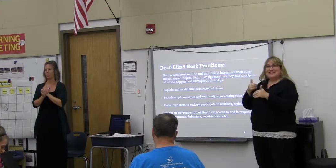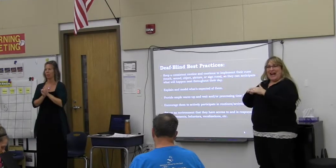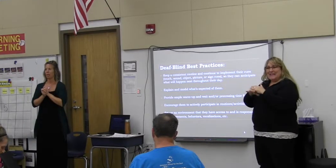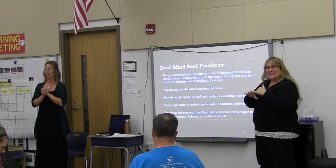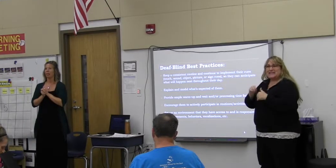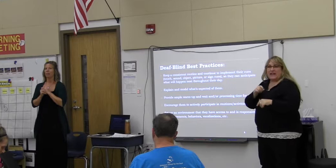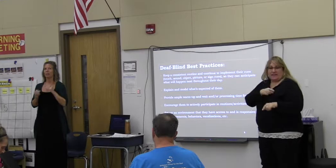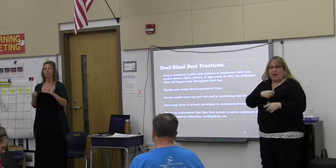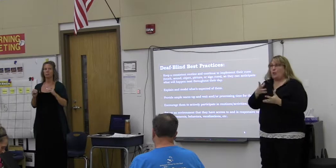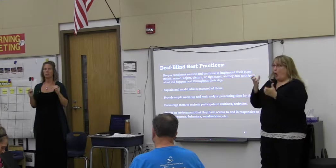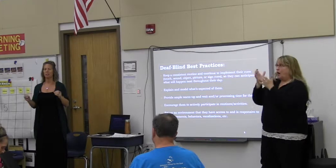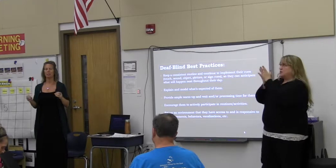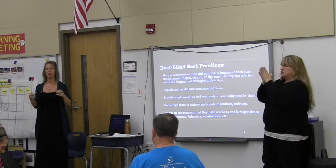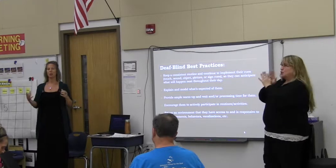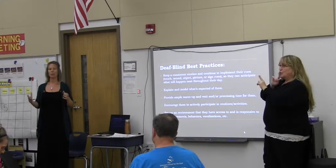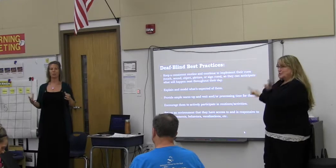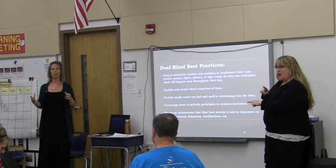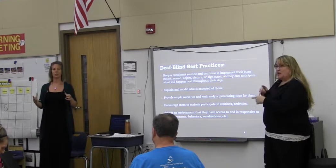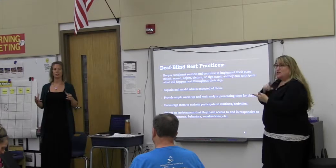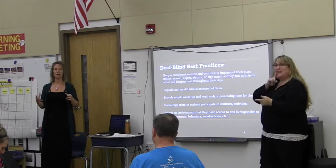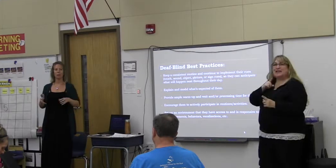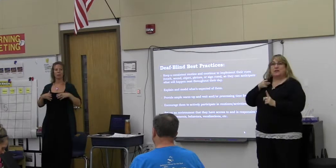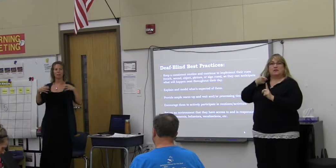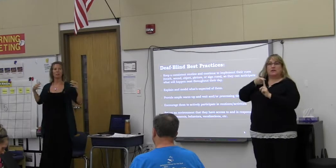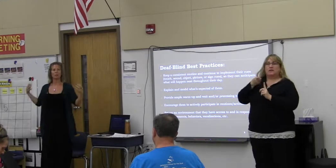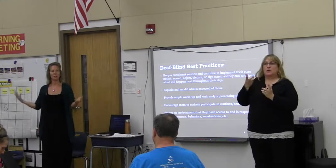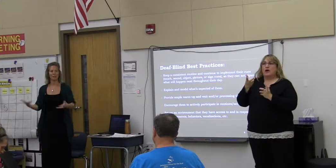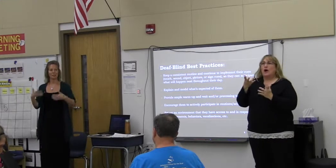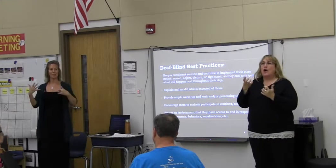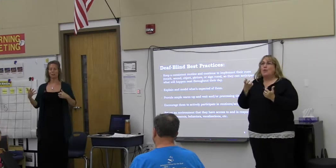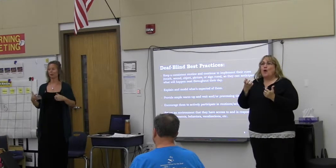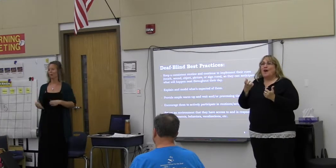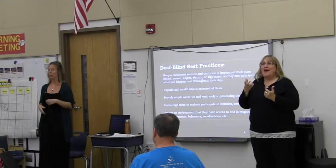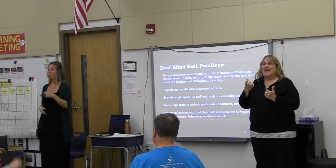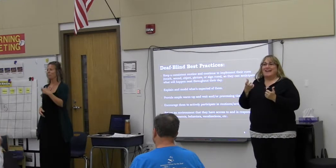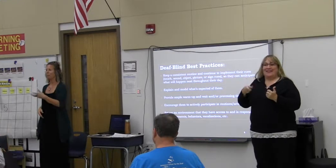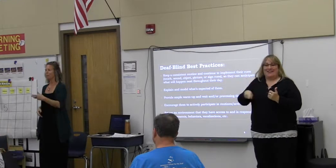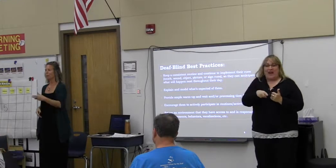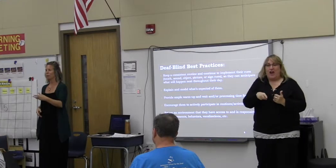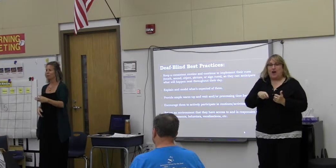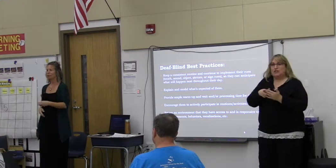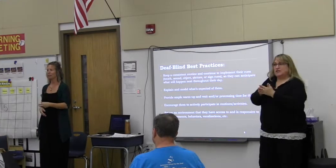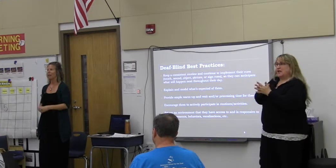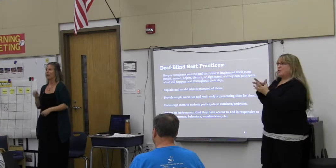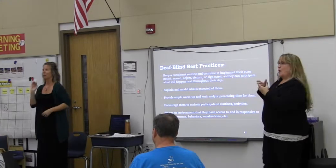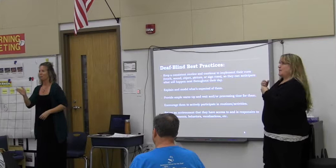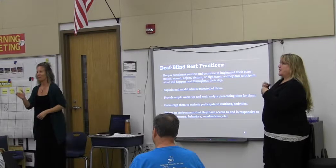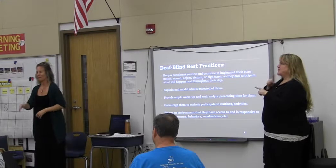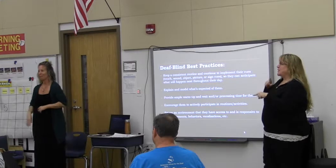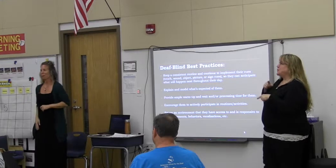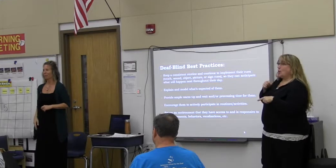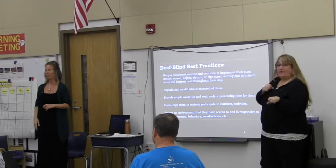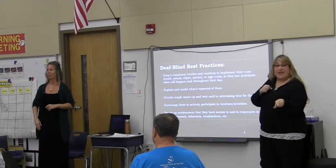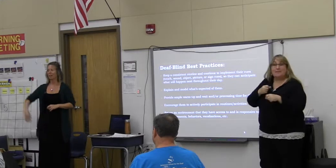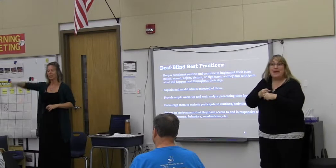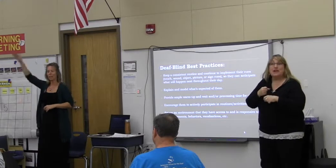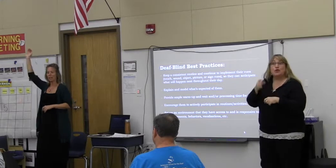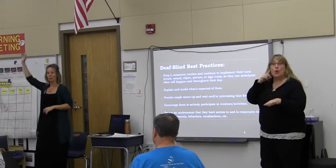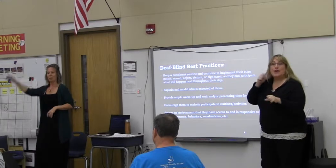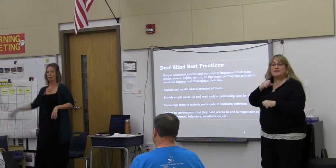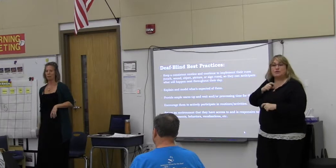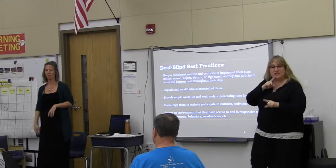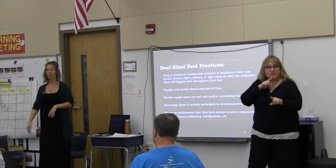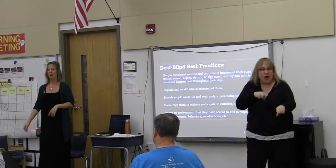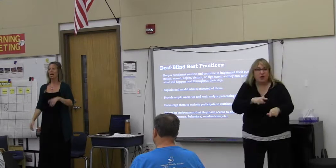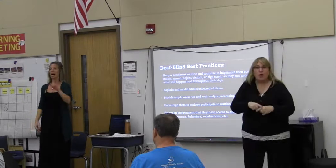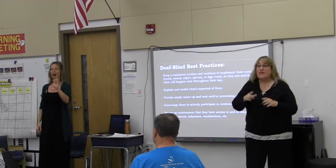to them. This, basically, all I want it to be responsive to them. So if they're making a noise, respond to that noise. If they're lifting